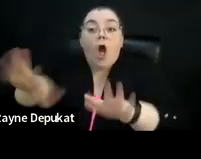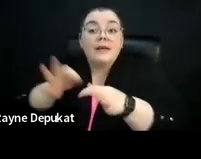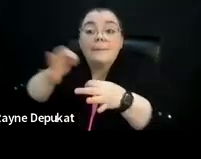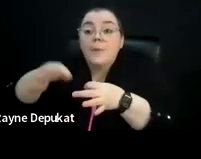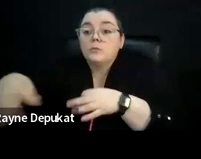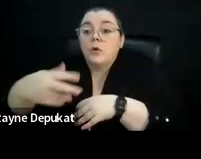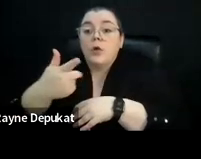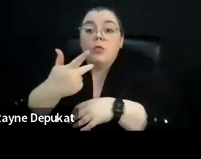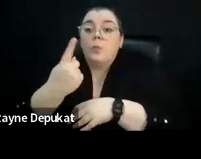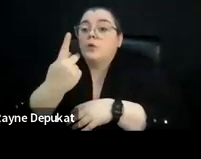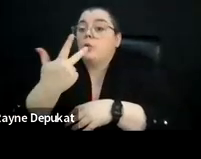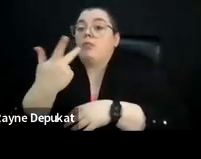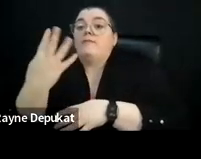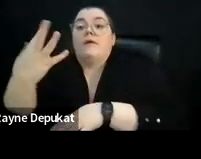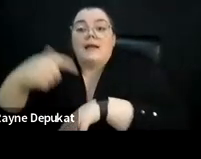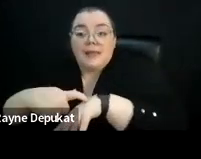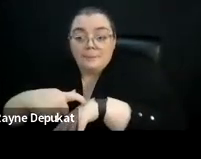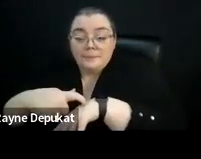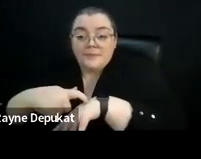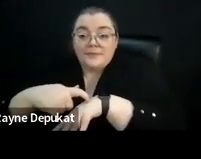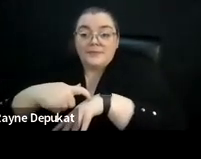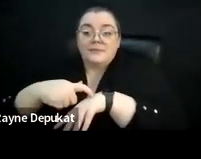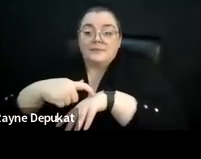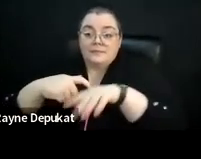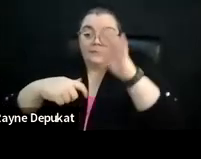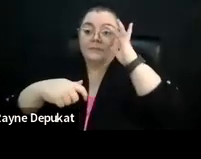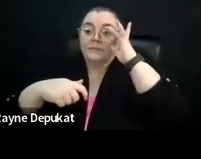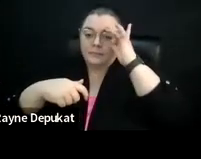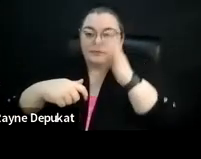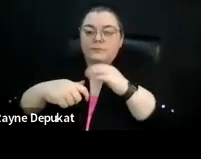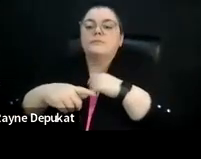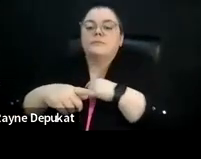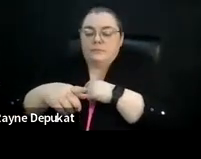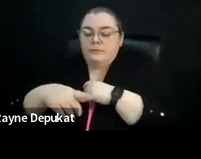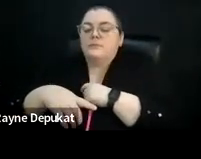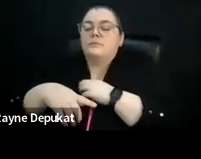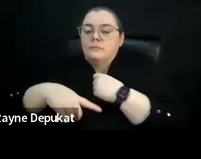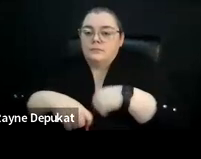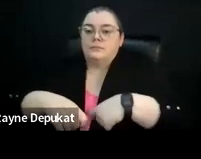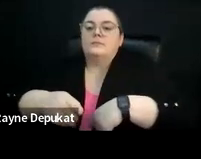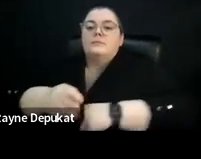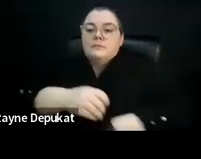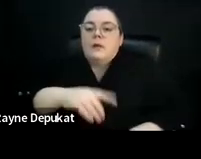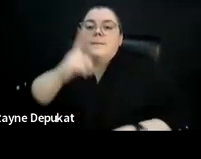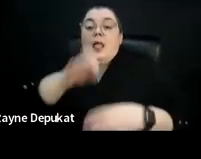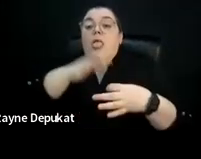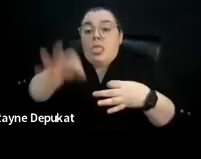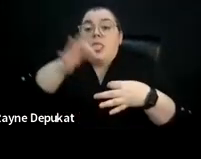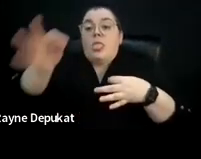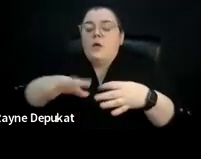and communicate via written English back and forth. And it's happened several times to several people.